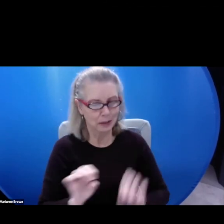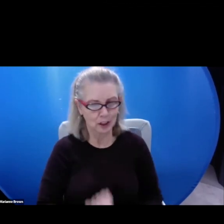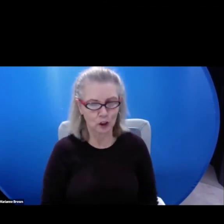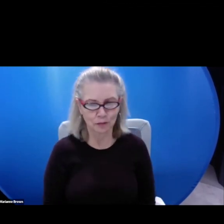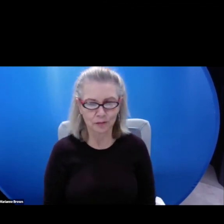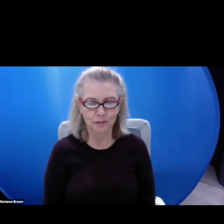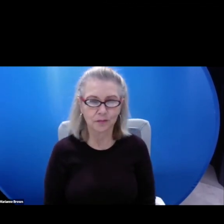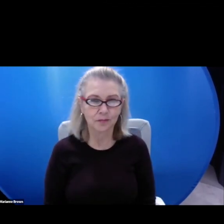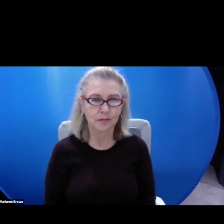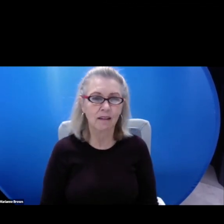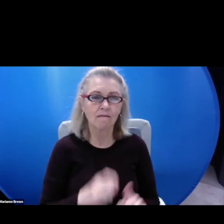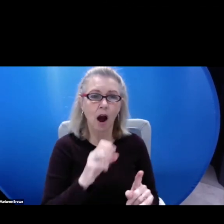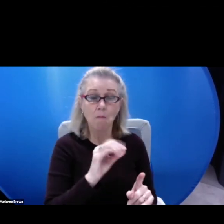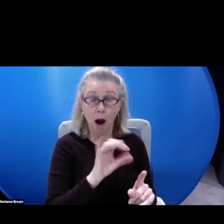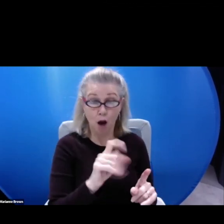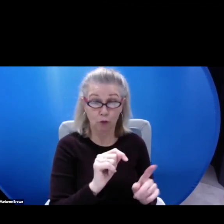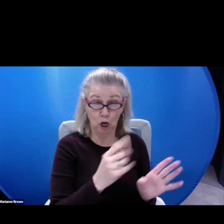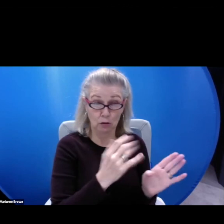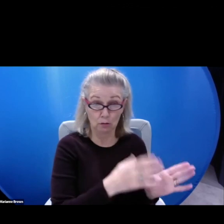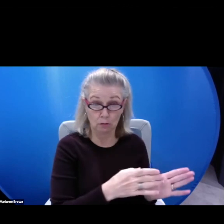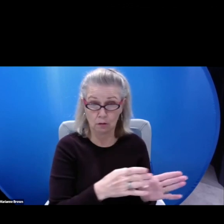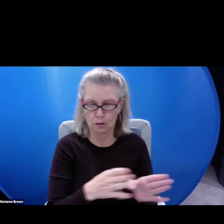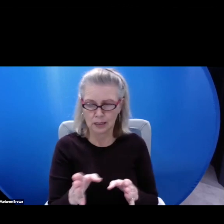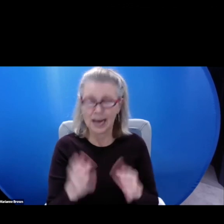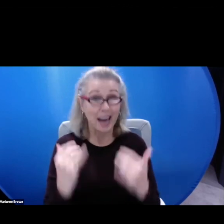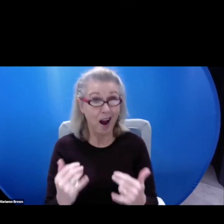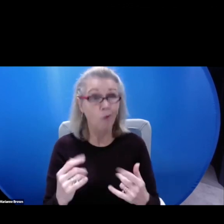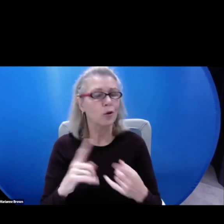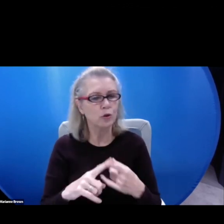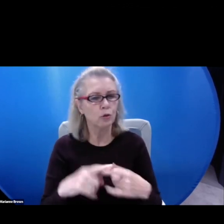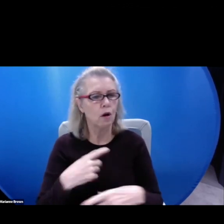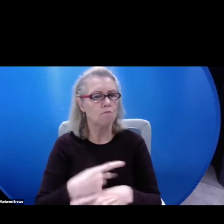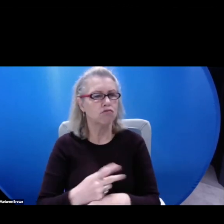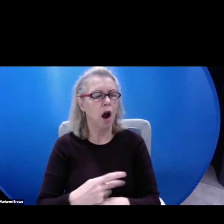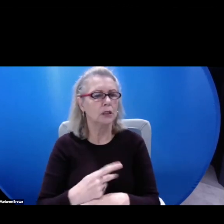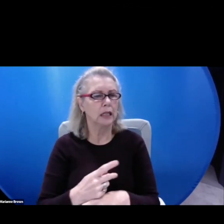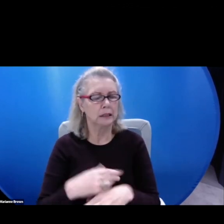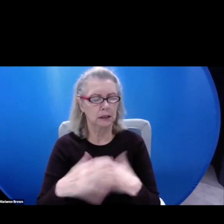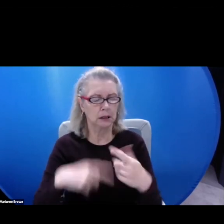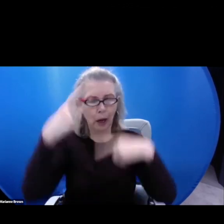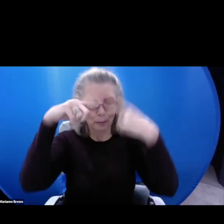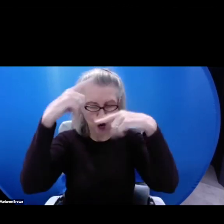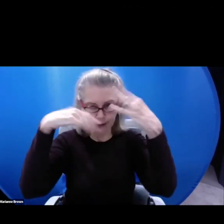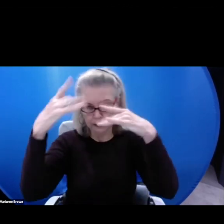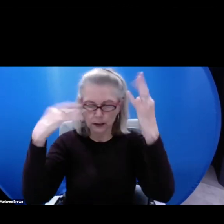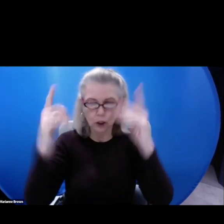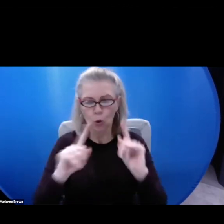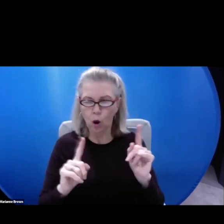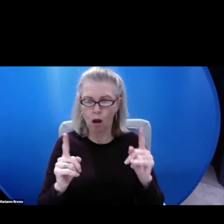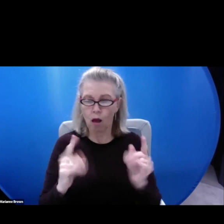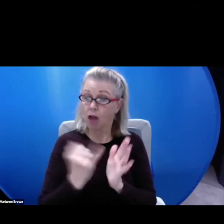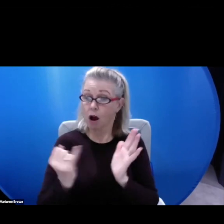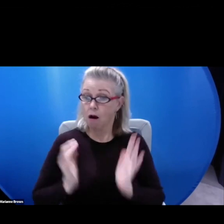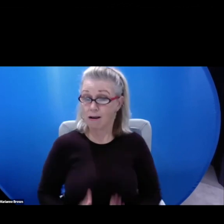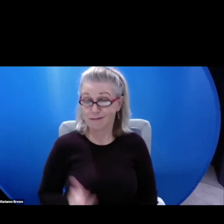Moving from object to process-based thinking, where the artist presence becomes an important part